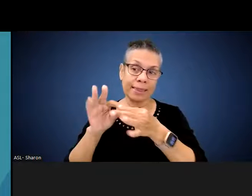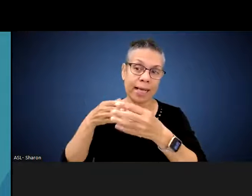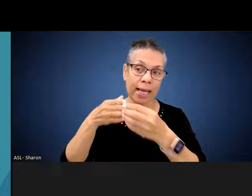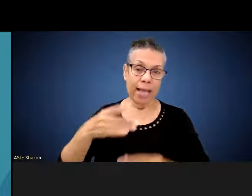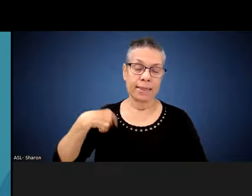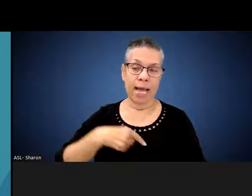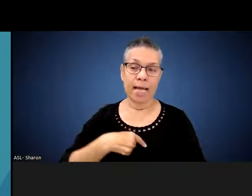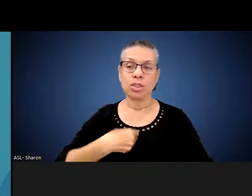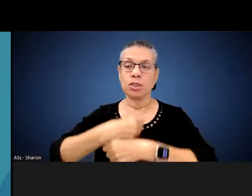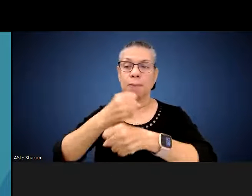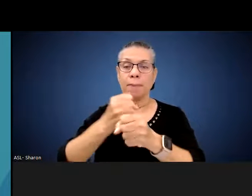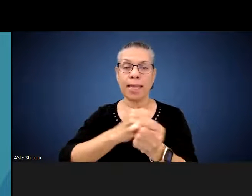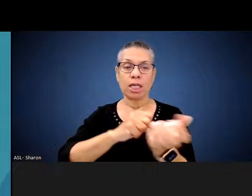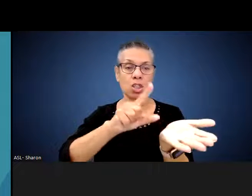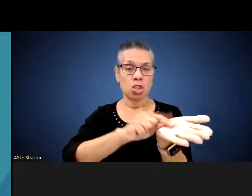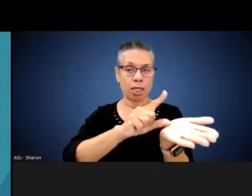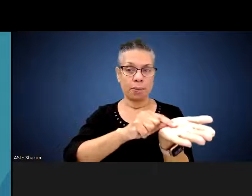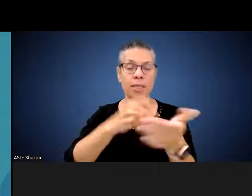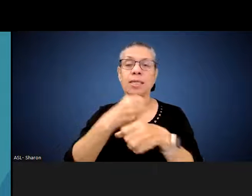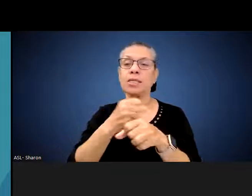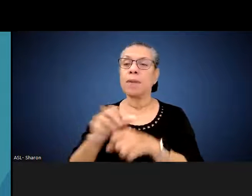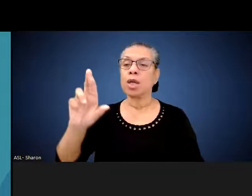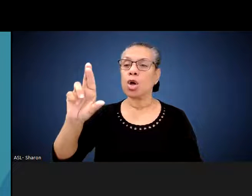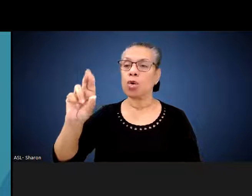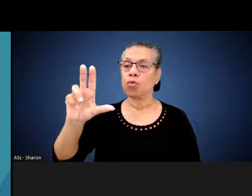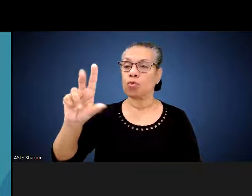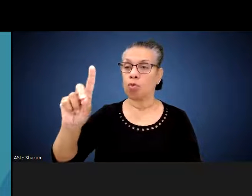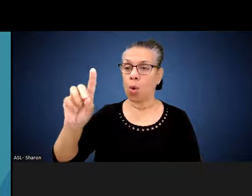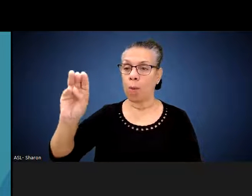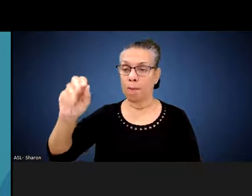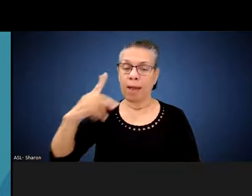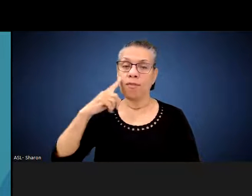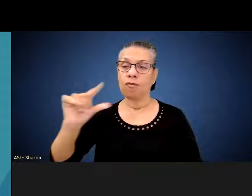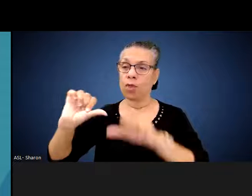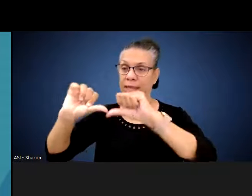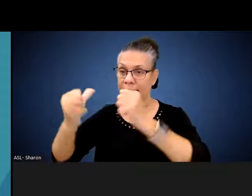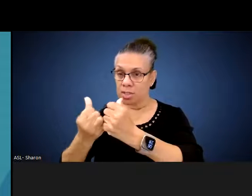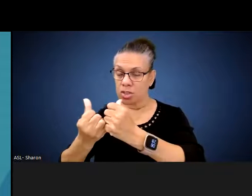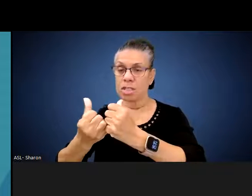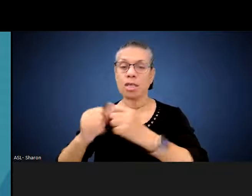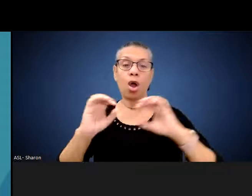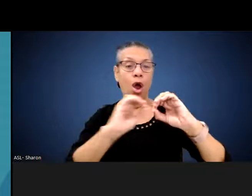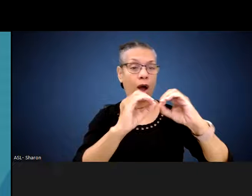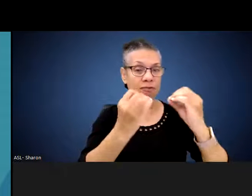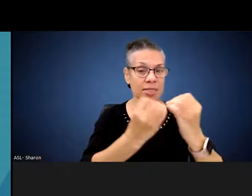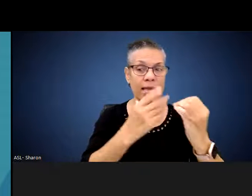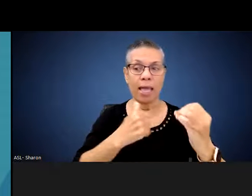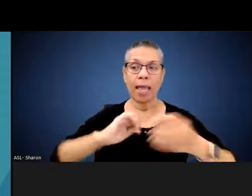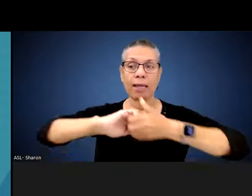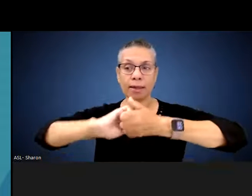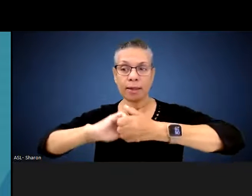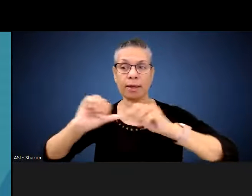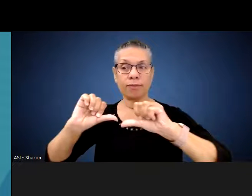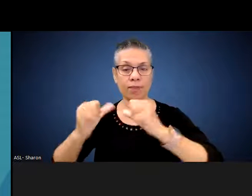document that would strive to create a roadmap for EEA agencies, offices, and affiliates to meet